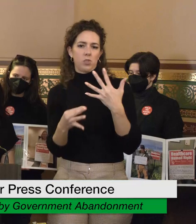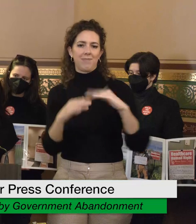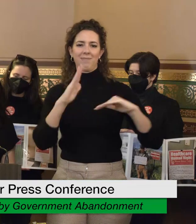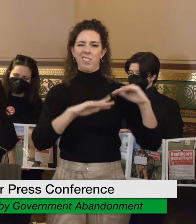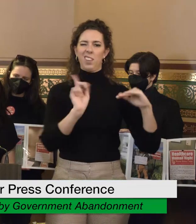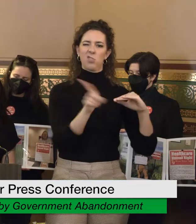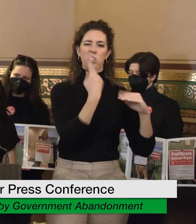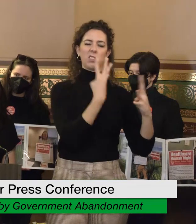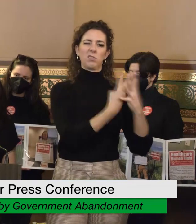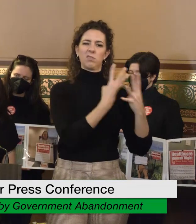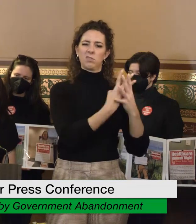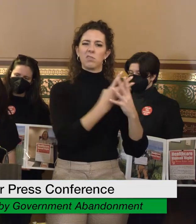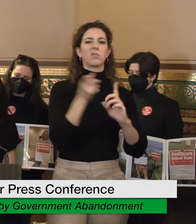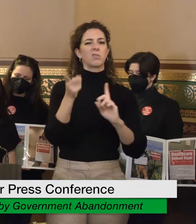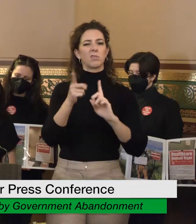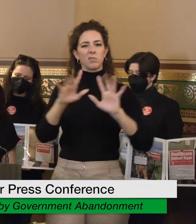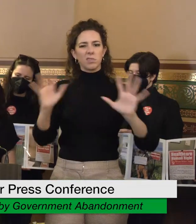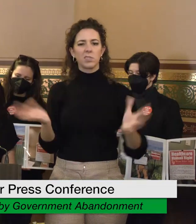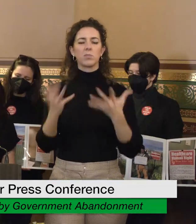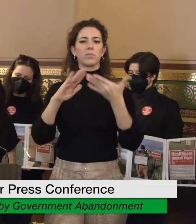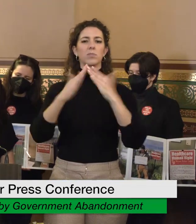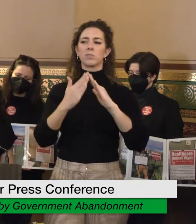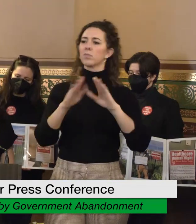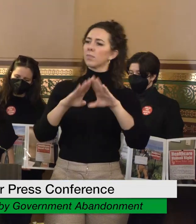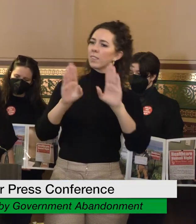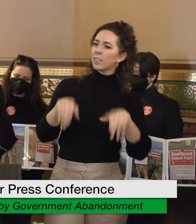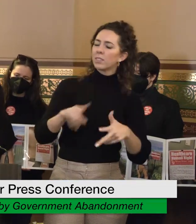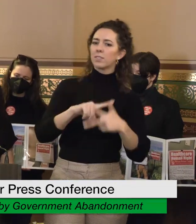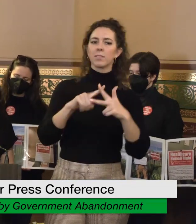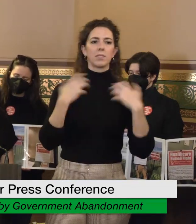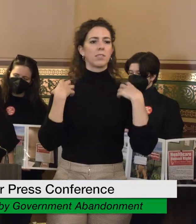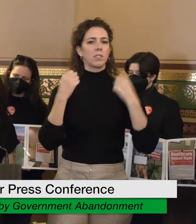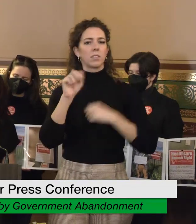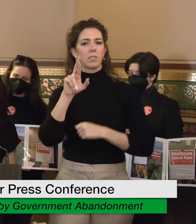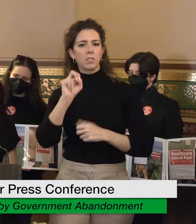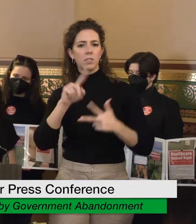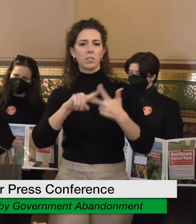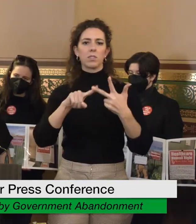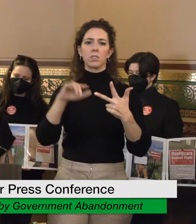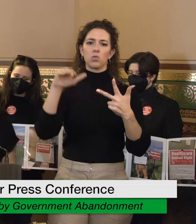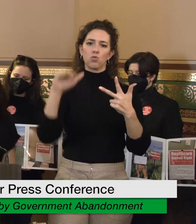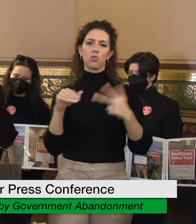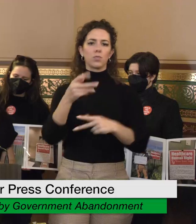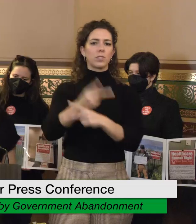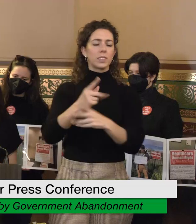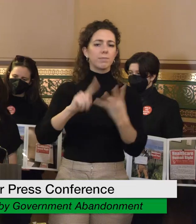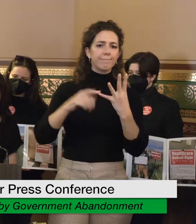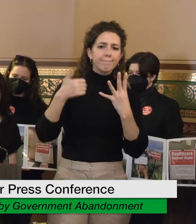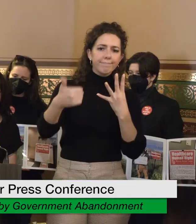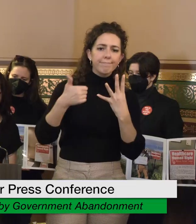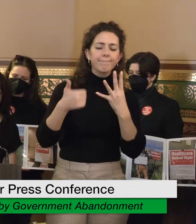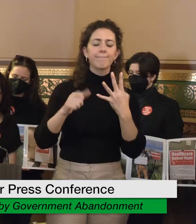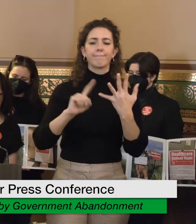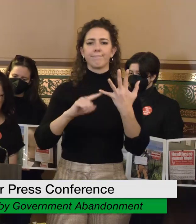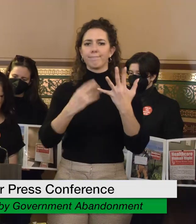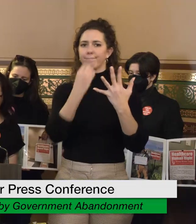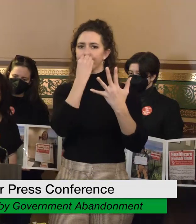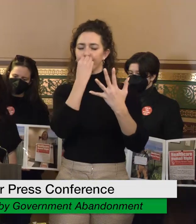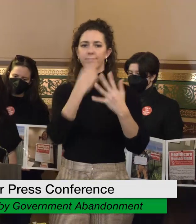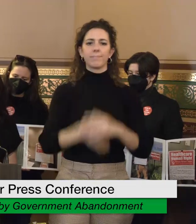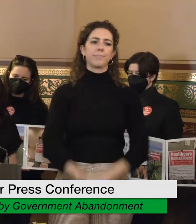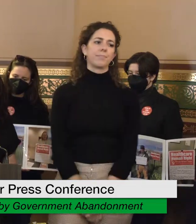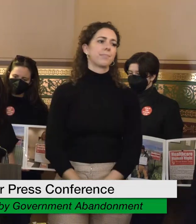communities really need to thrive. Housing, healthcare, childcare, education, transportation, food.